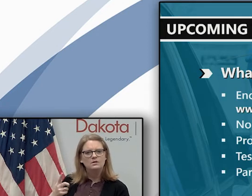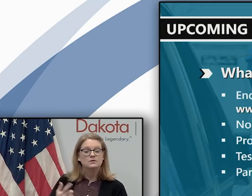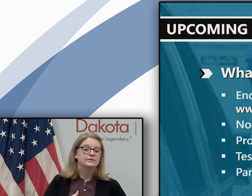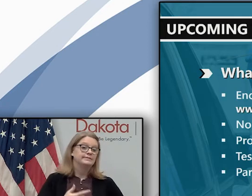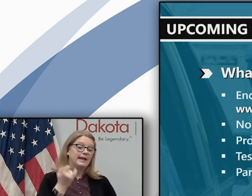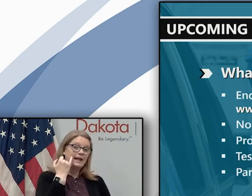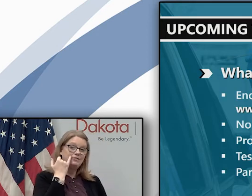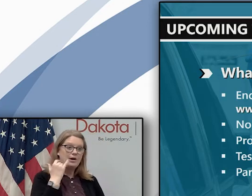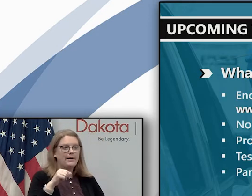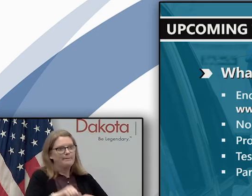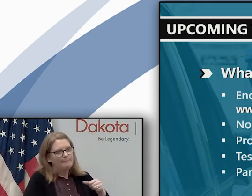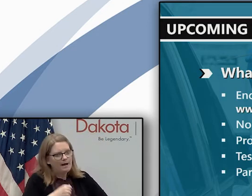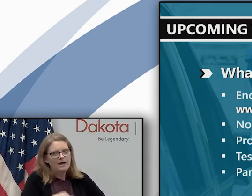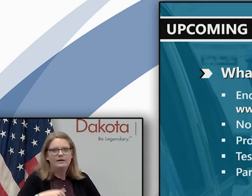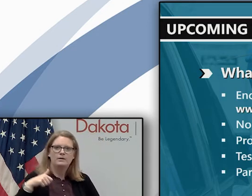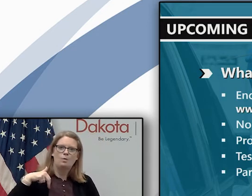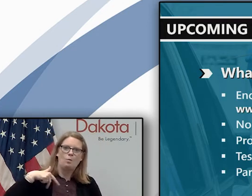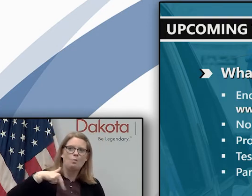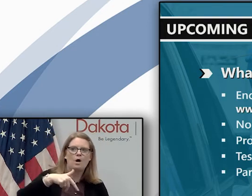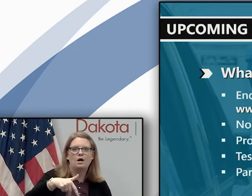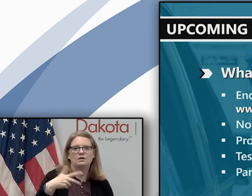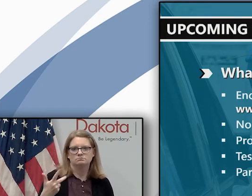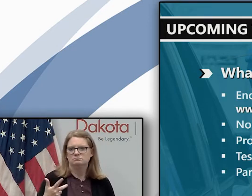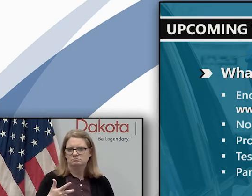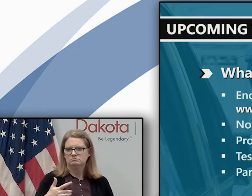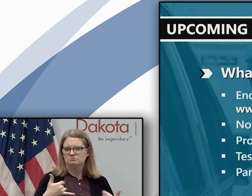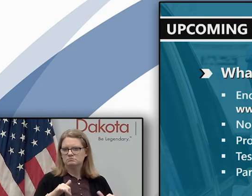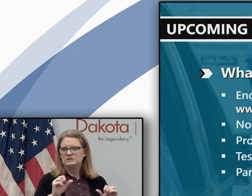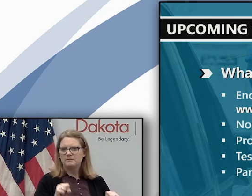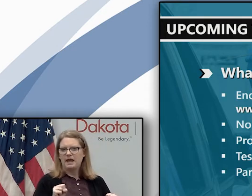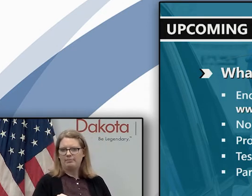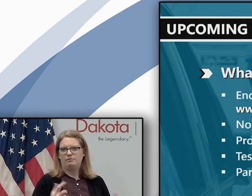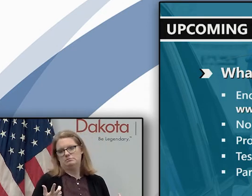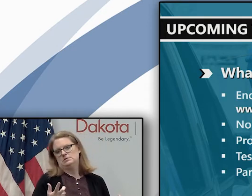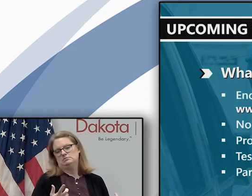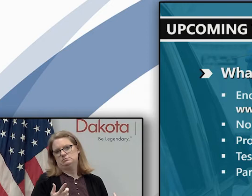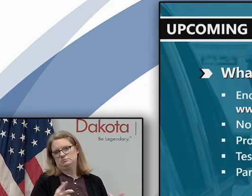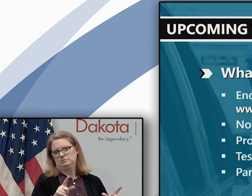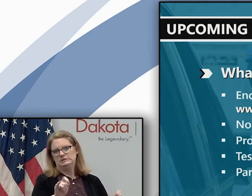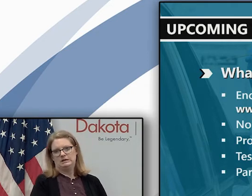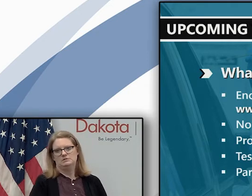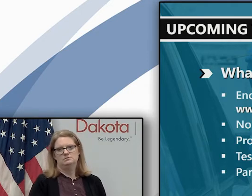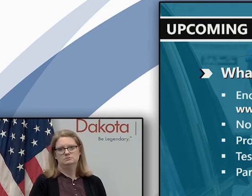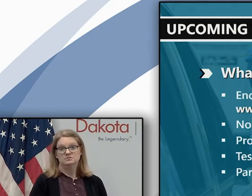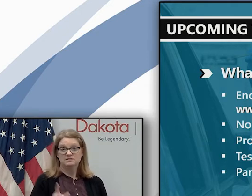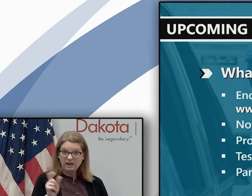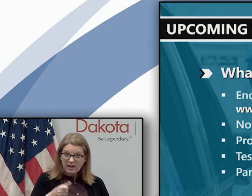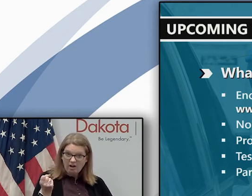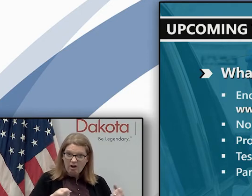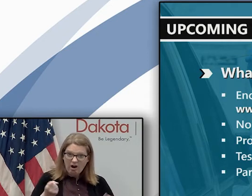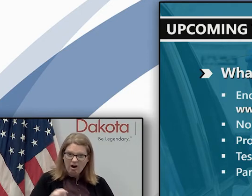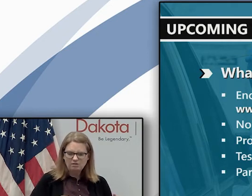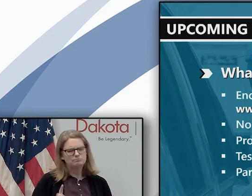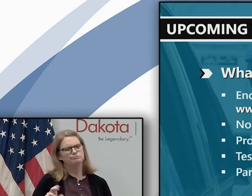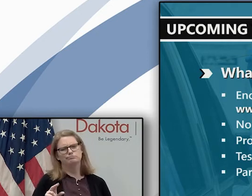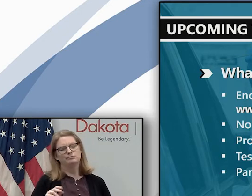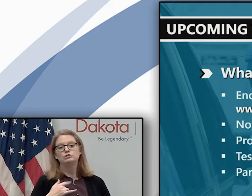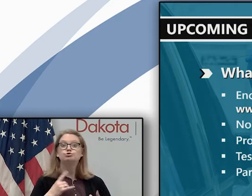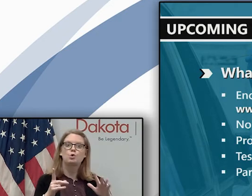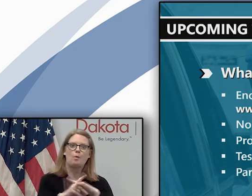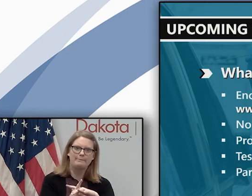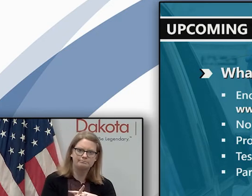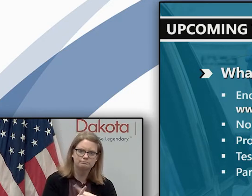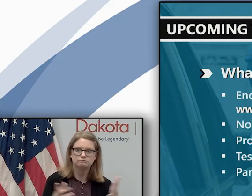if you're coming on a bike, if you're walking, you'll still be able, it's called drive-up testing, but you actually don't need a vehicle. It's just show-up